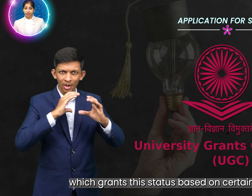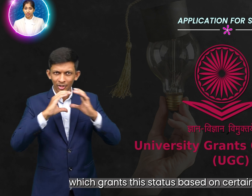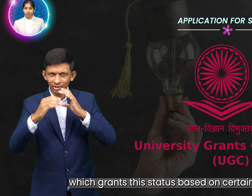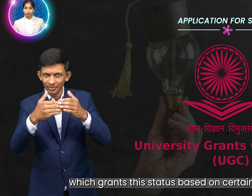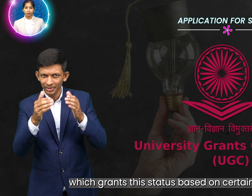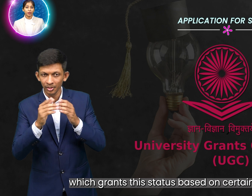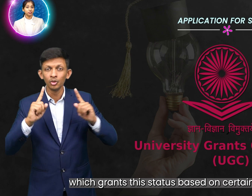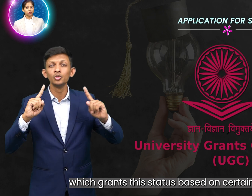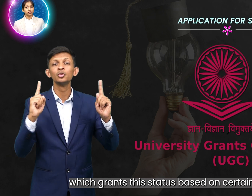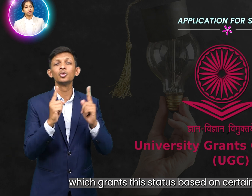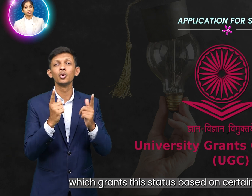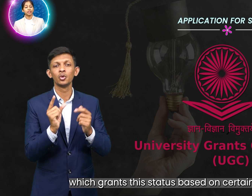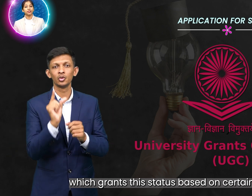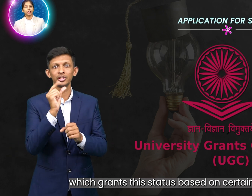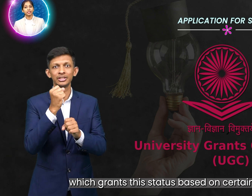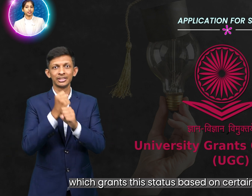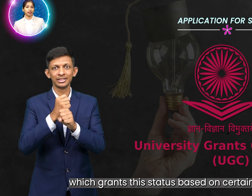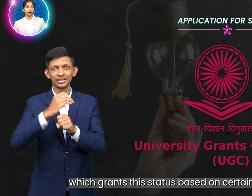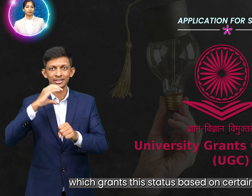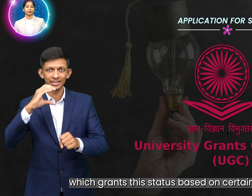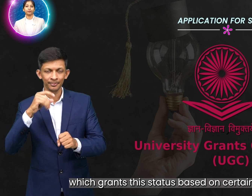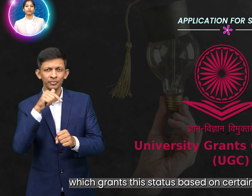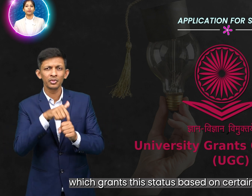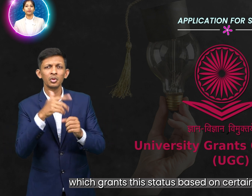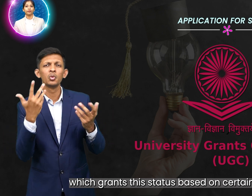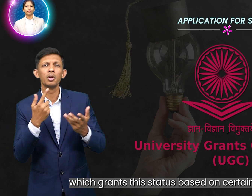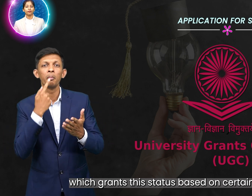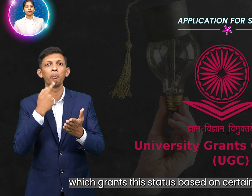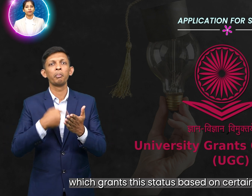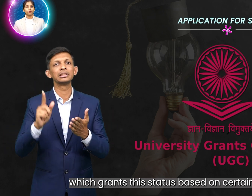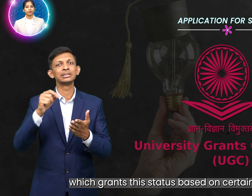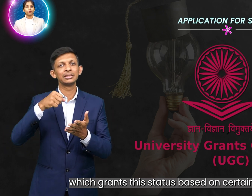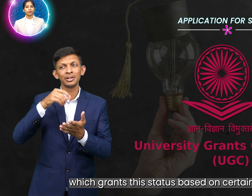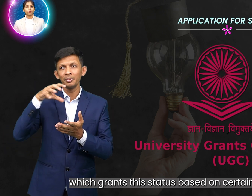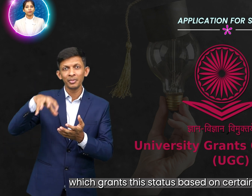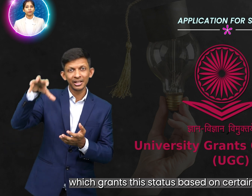this status based on certain criteria.